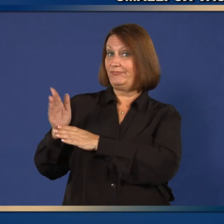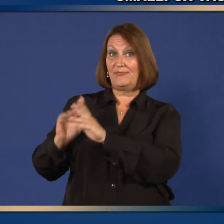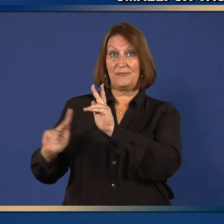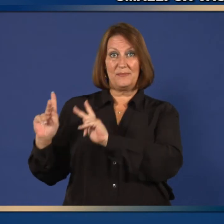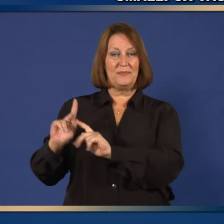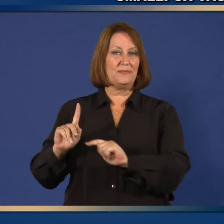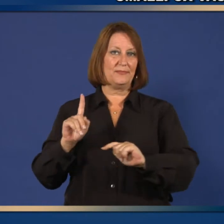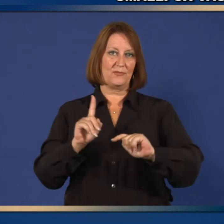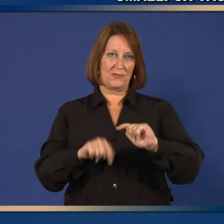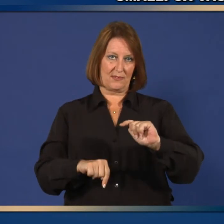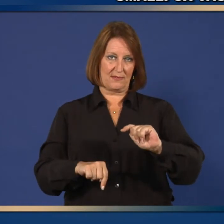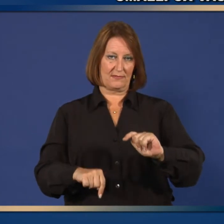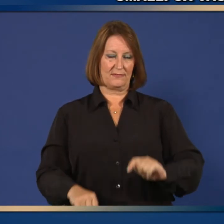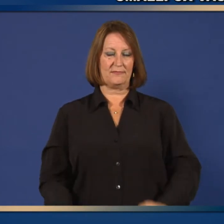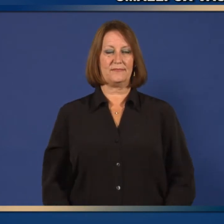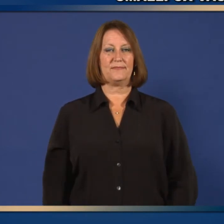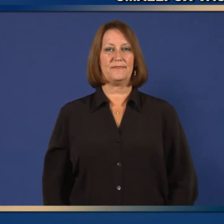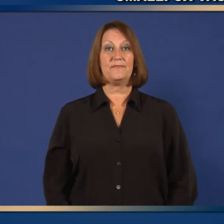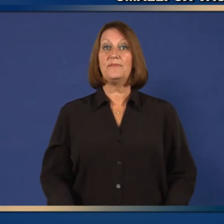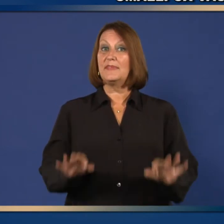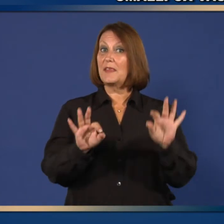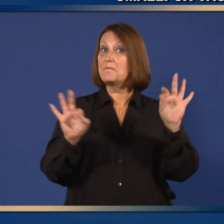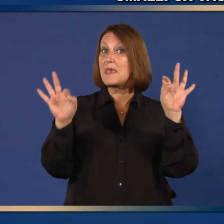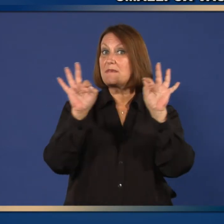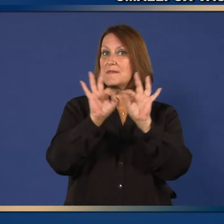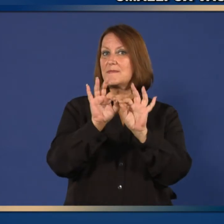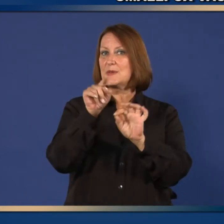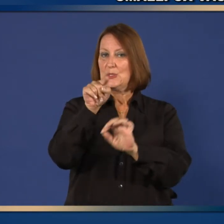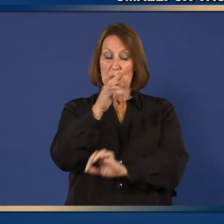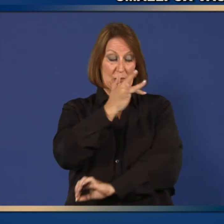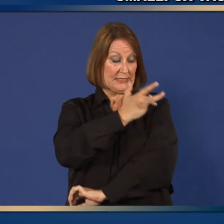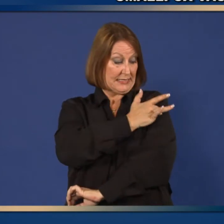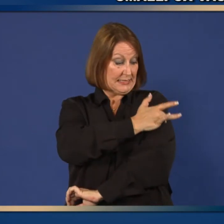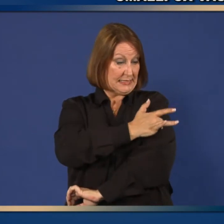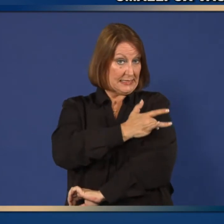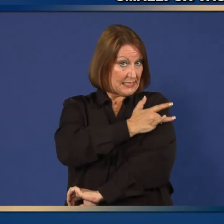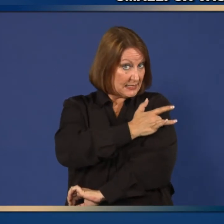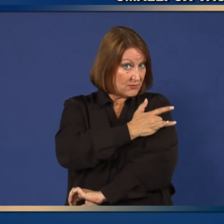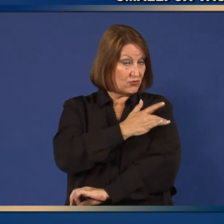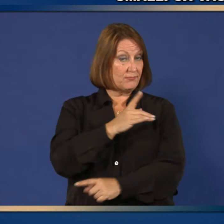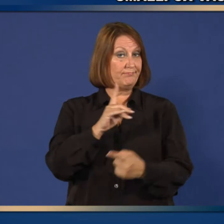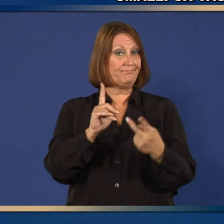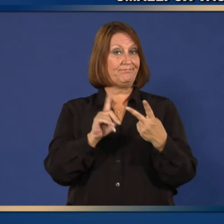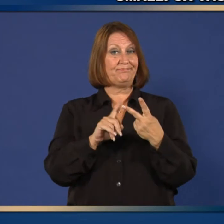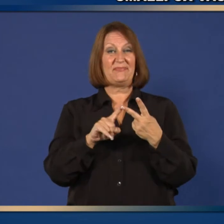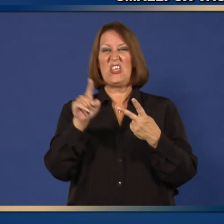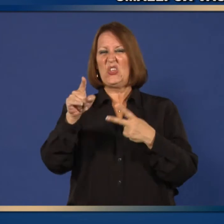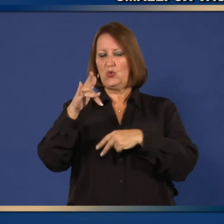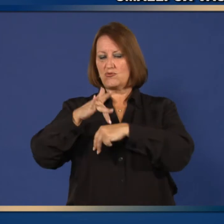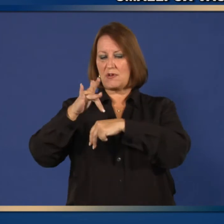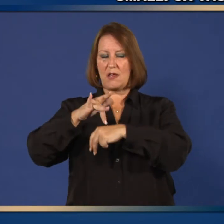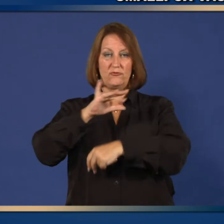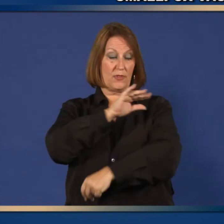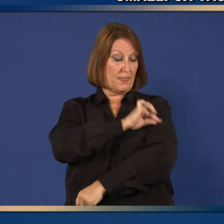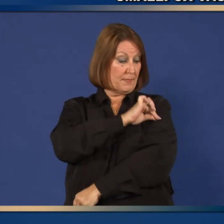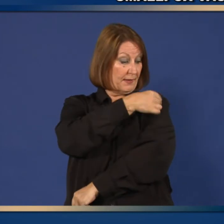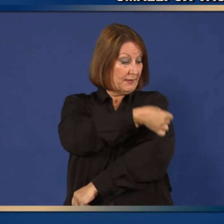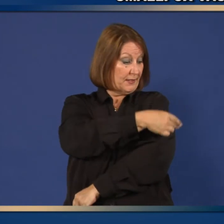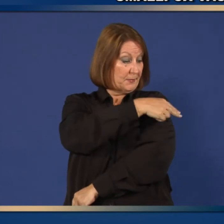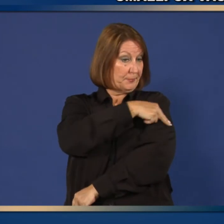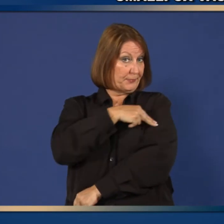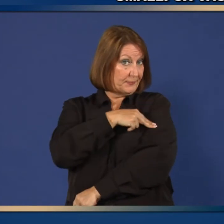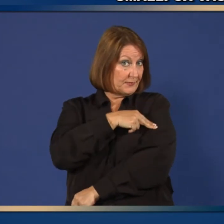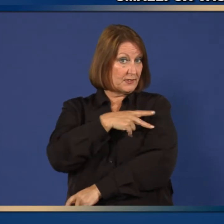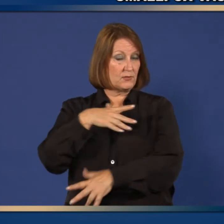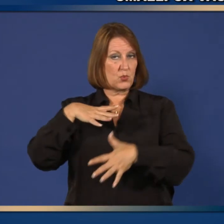your hands with soap and water or alcohol-based hand wash if you touch the site